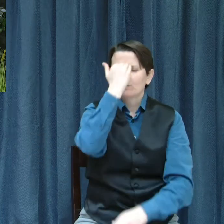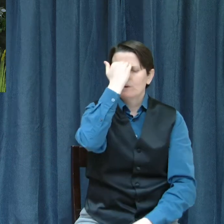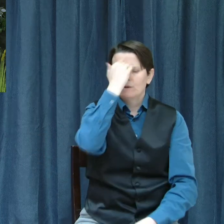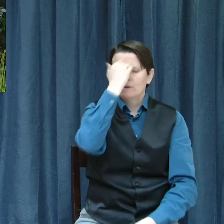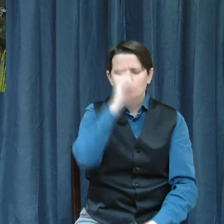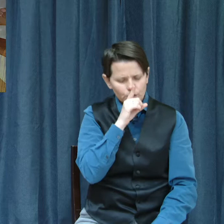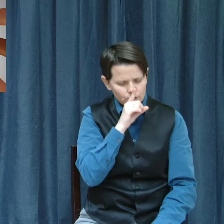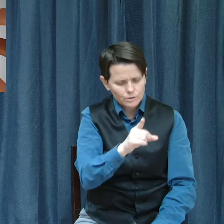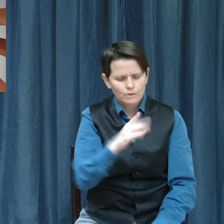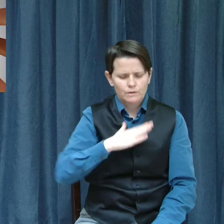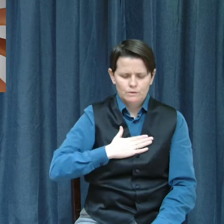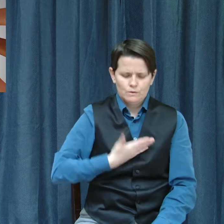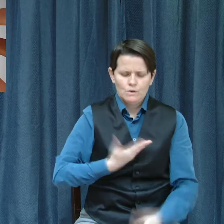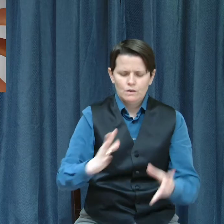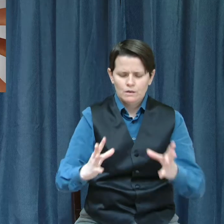Amen.